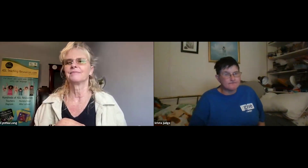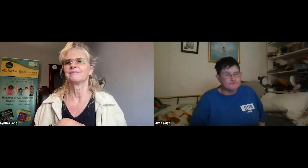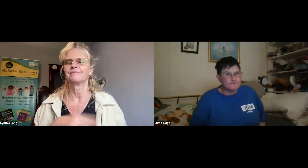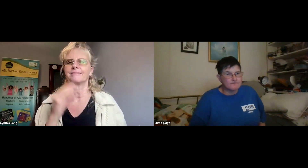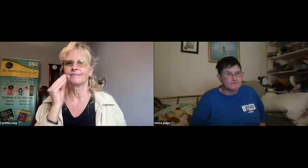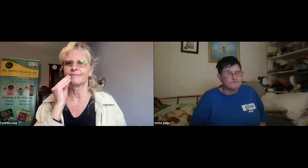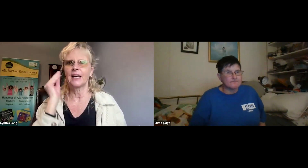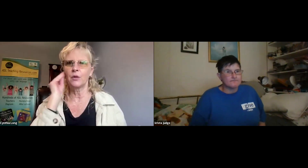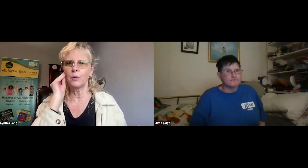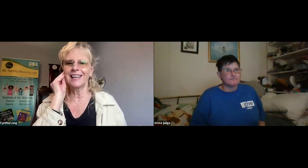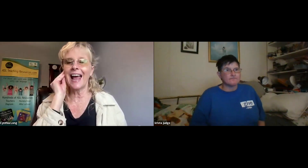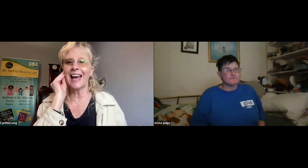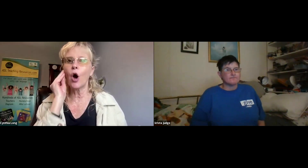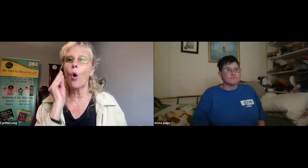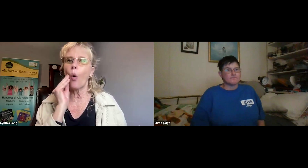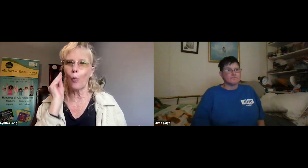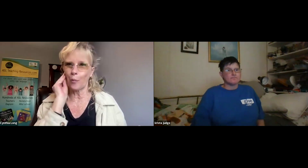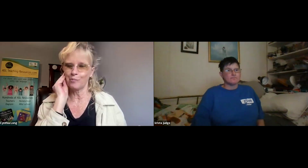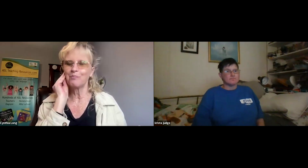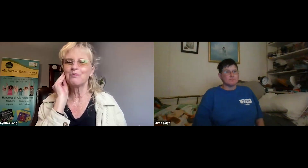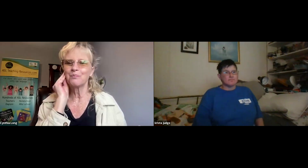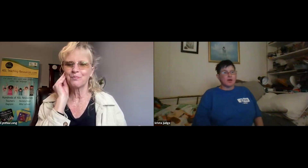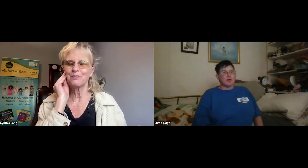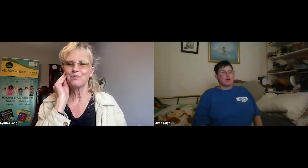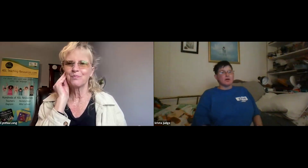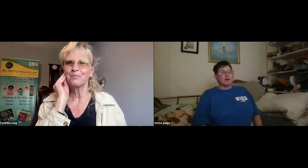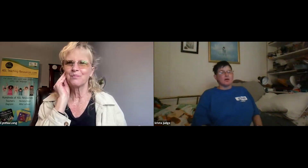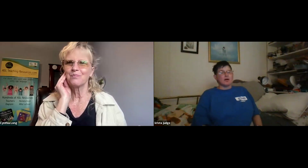And then we can add home.